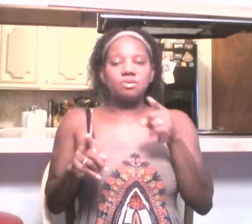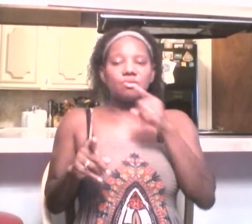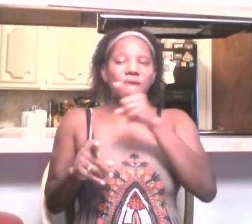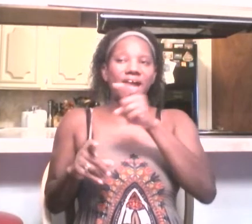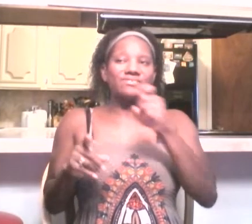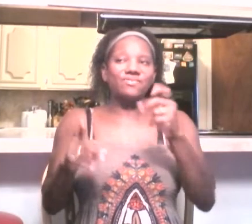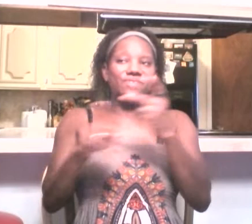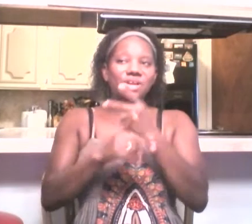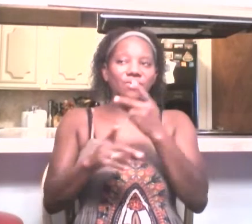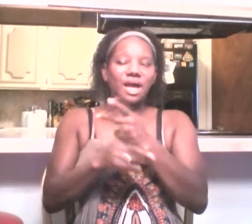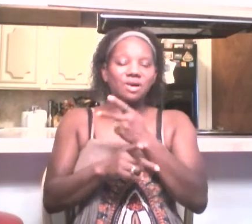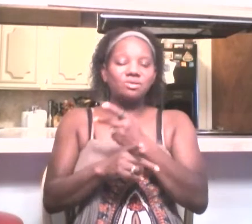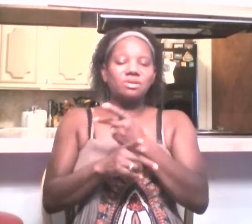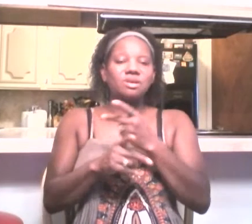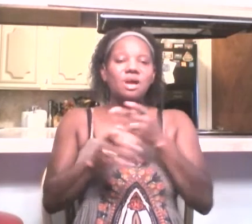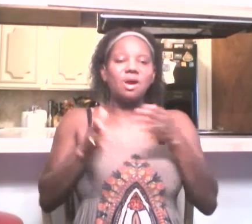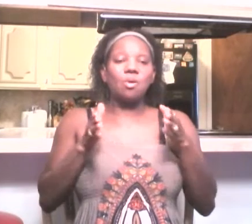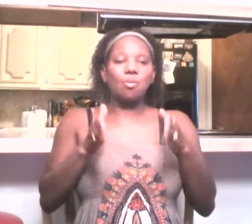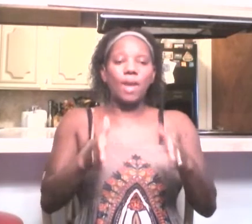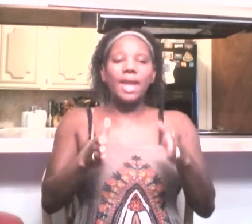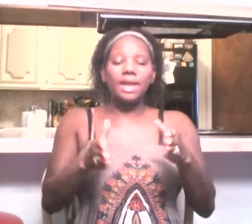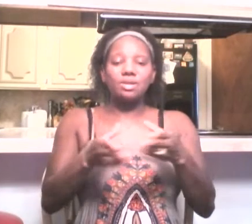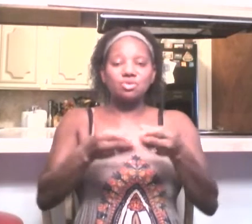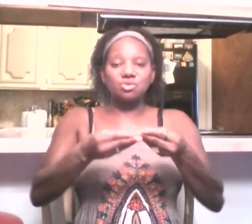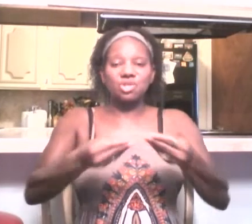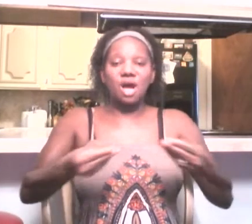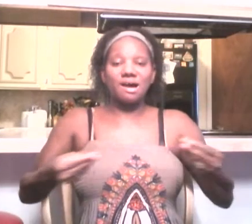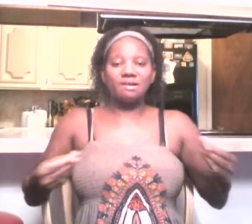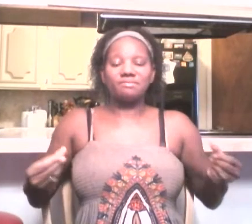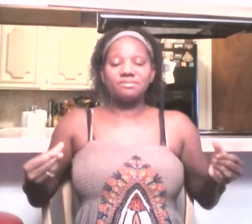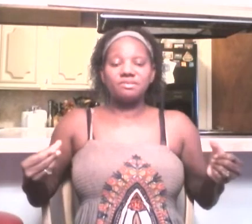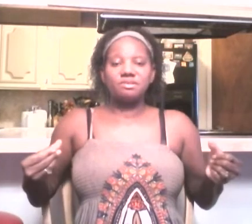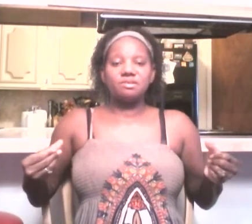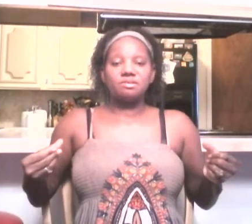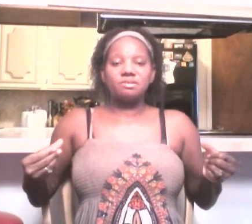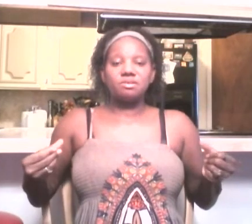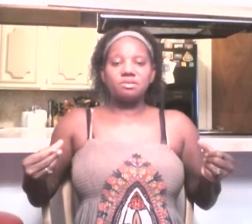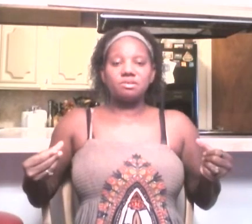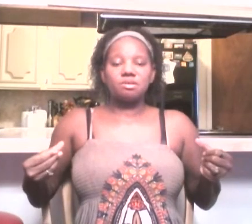you have to figure out a way to solve.